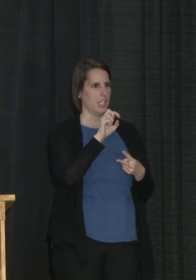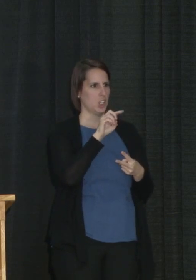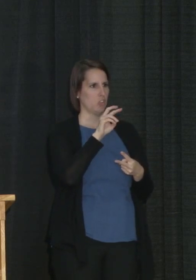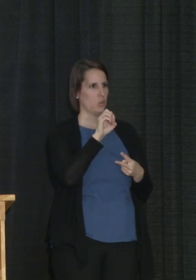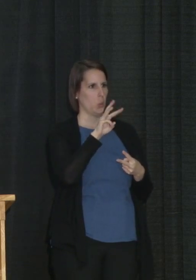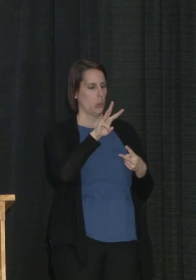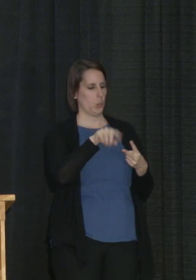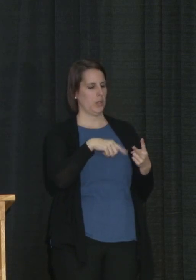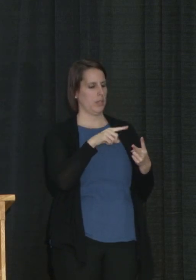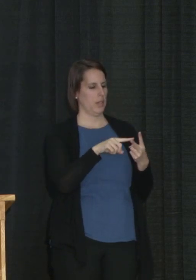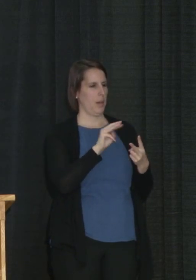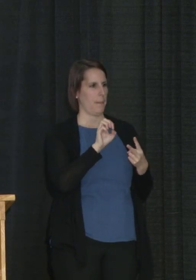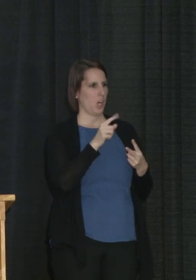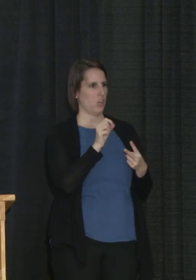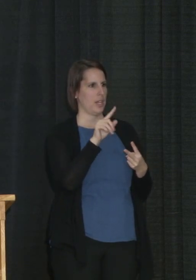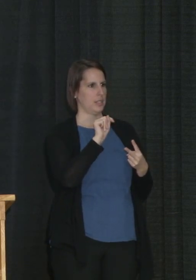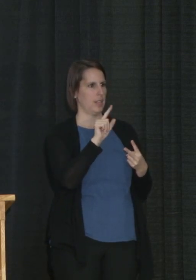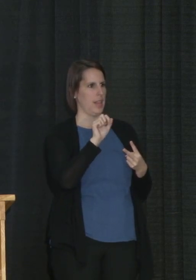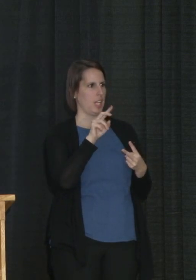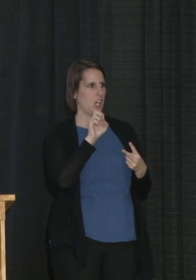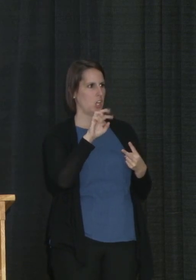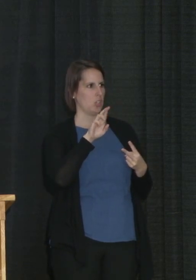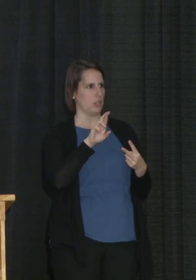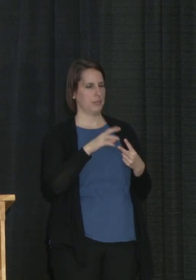Van Brockham.